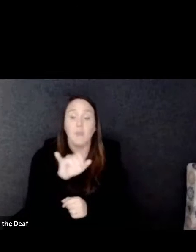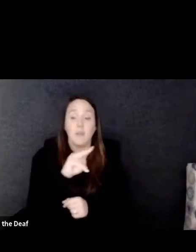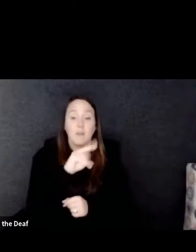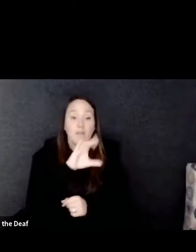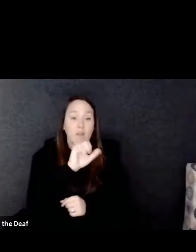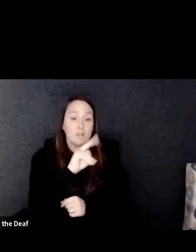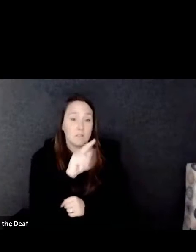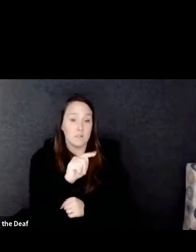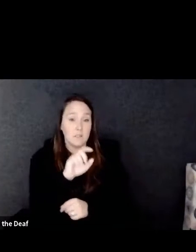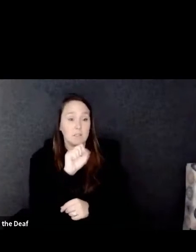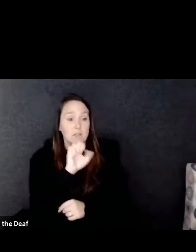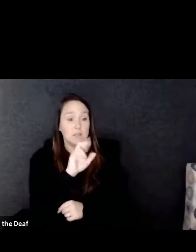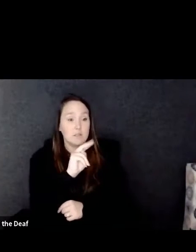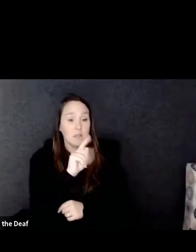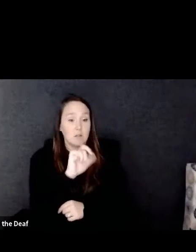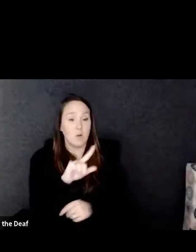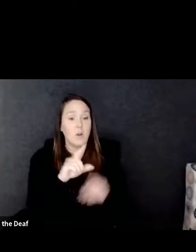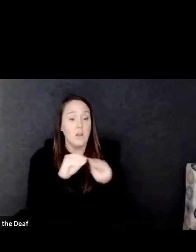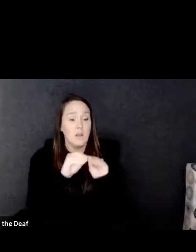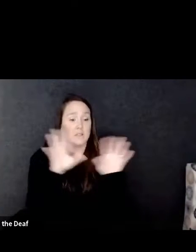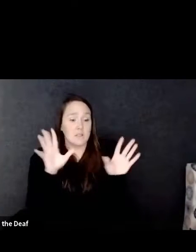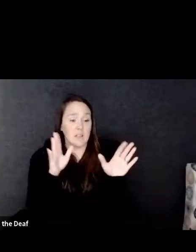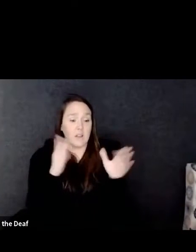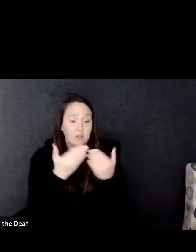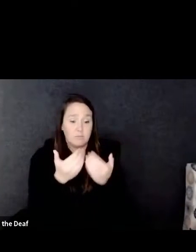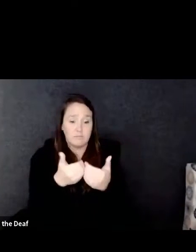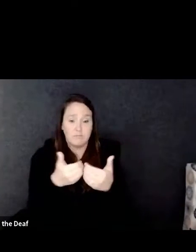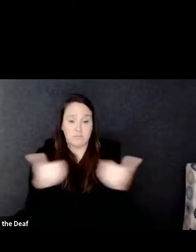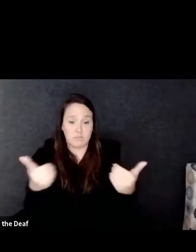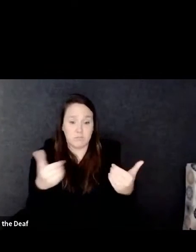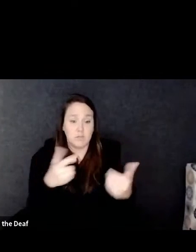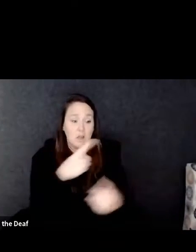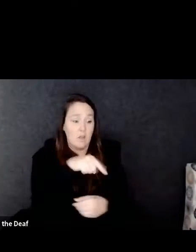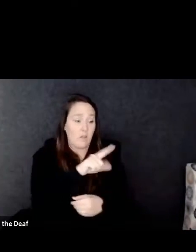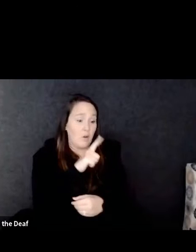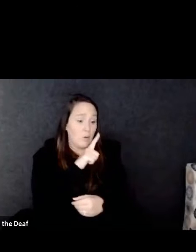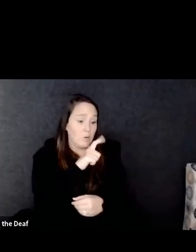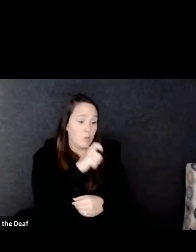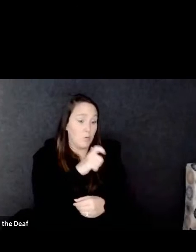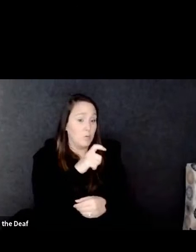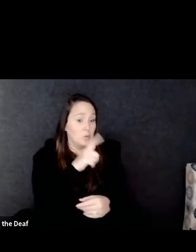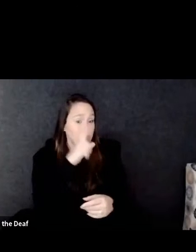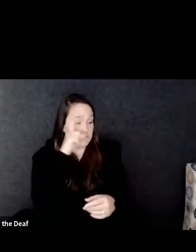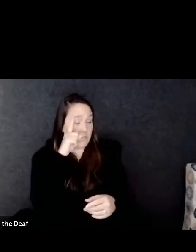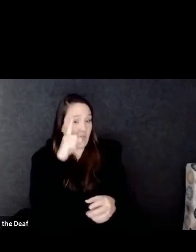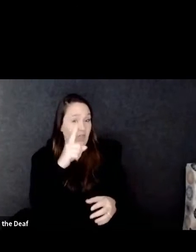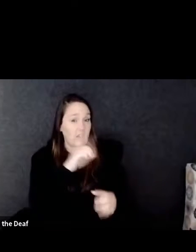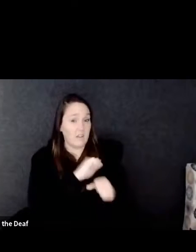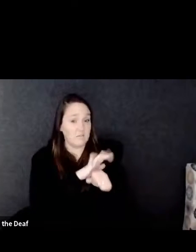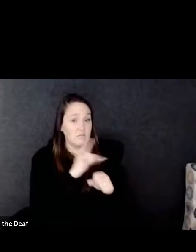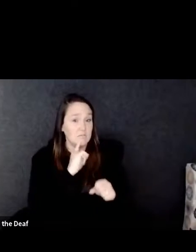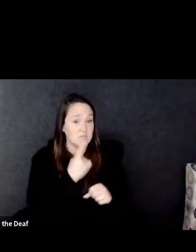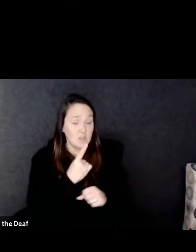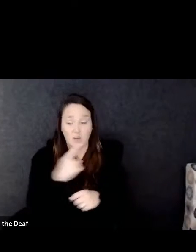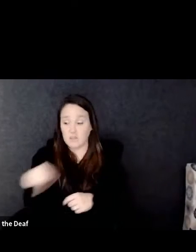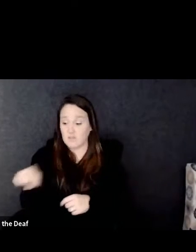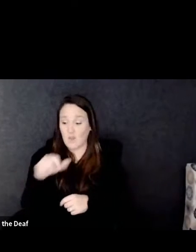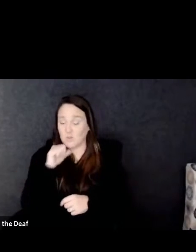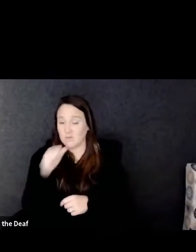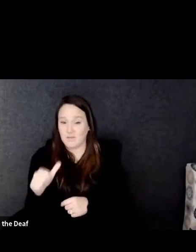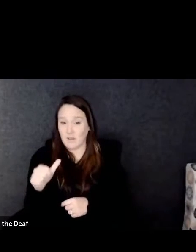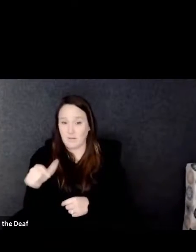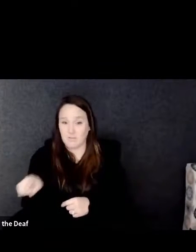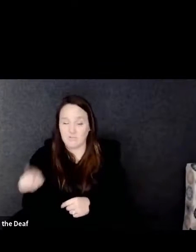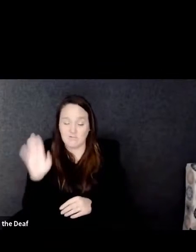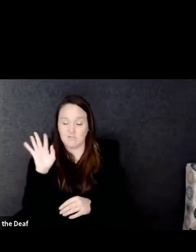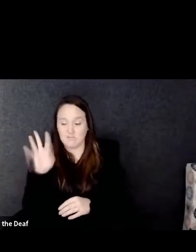been a very clear divide between people who do and do not take the virus seriously. How should people take this into account when planning for the holiday